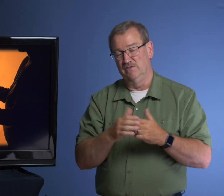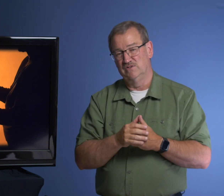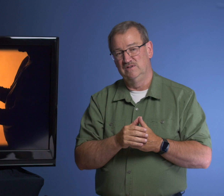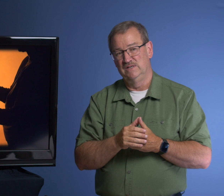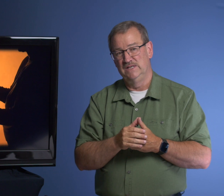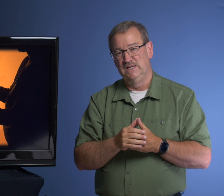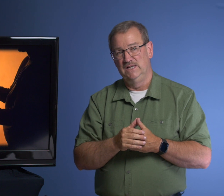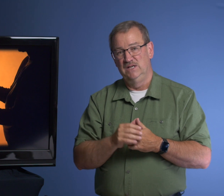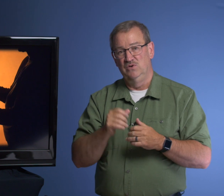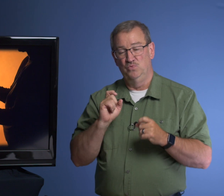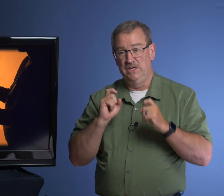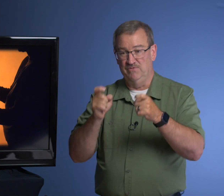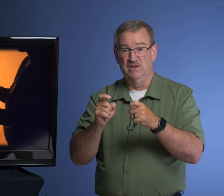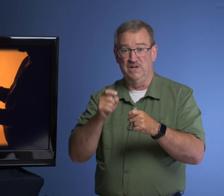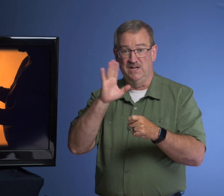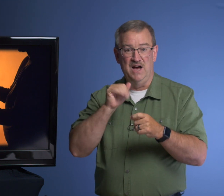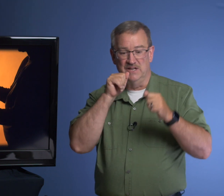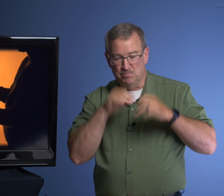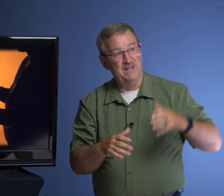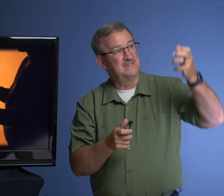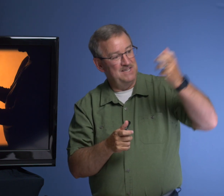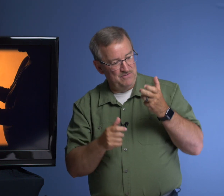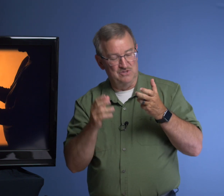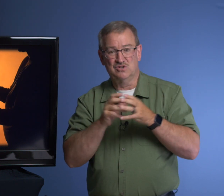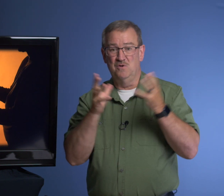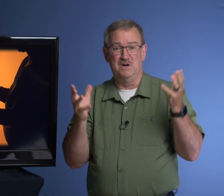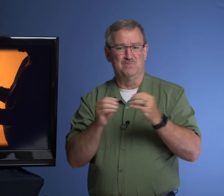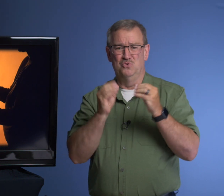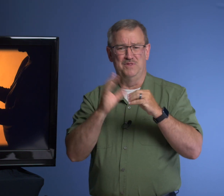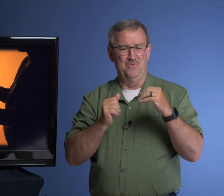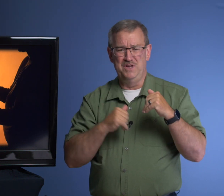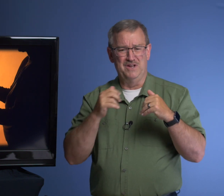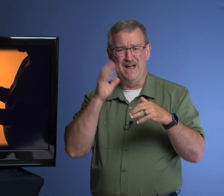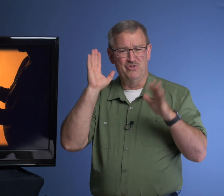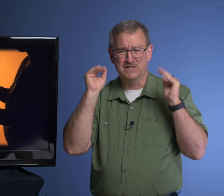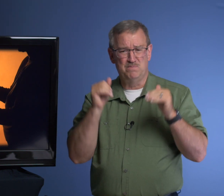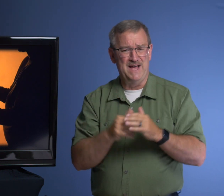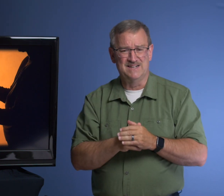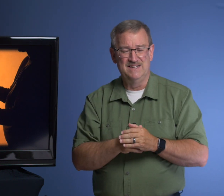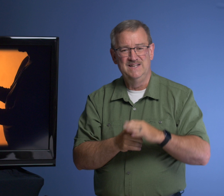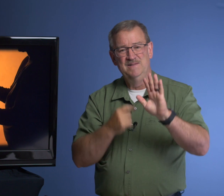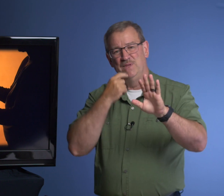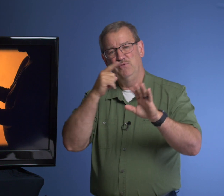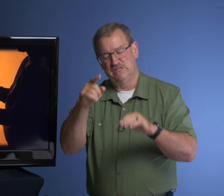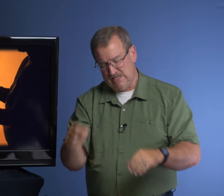lives. We have given and God has blessed and given so much more than we could ever expect. I want to say to